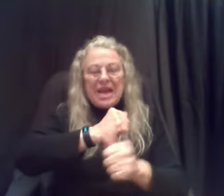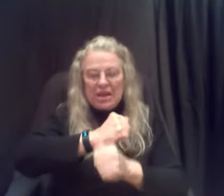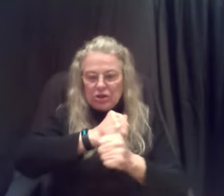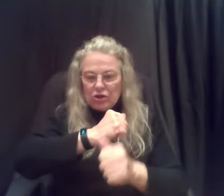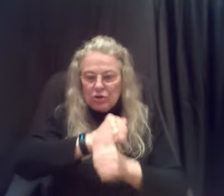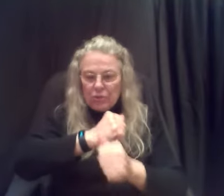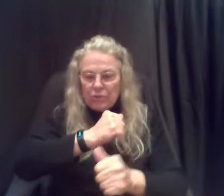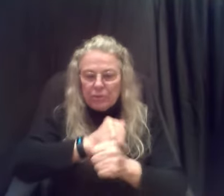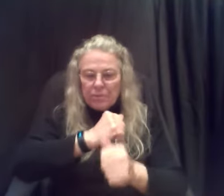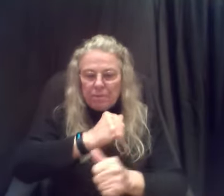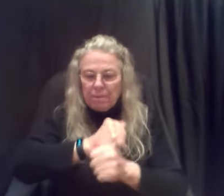danger.